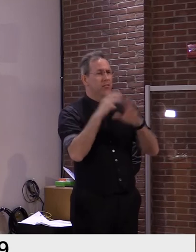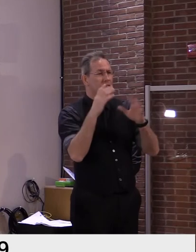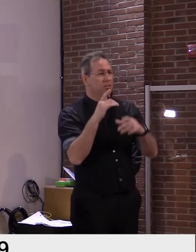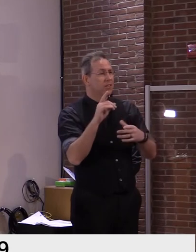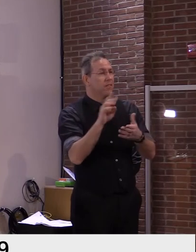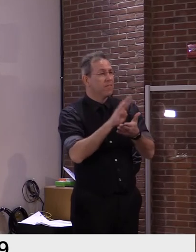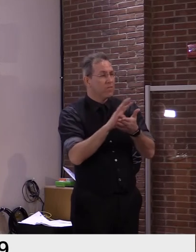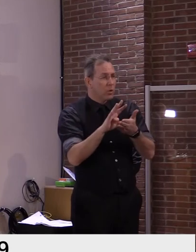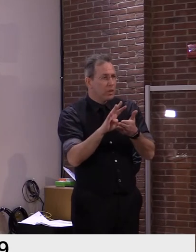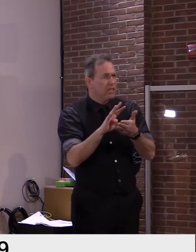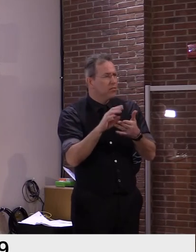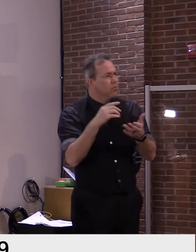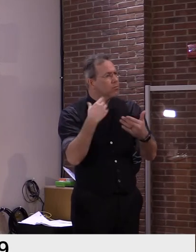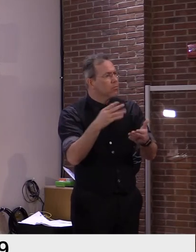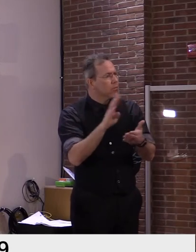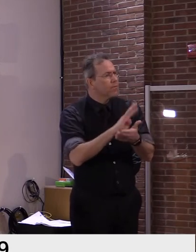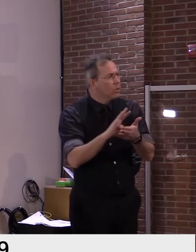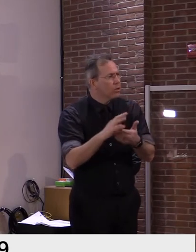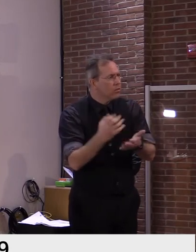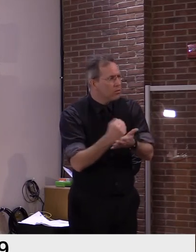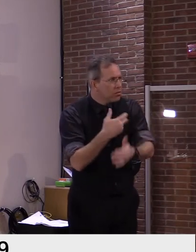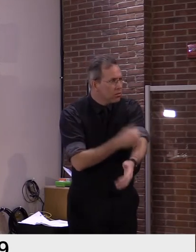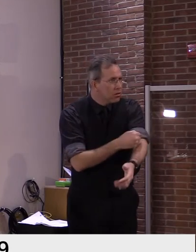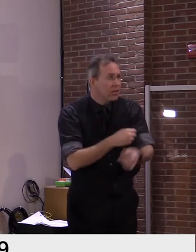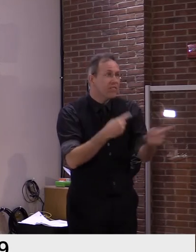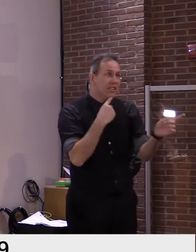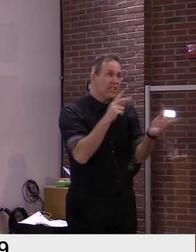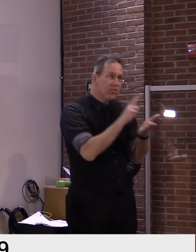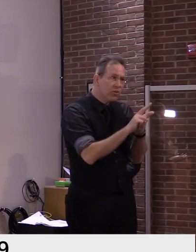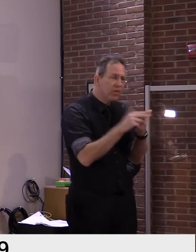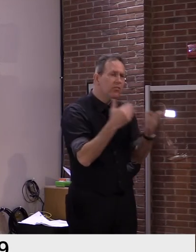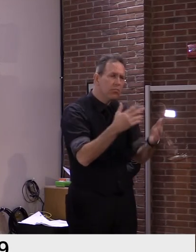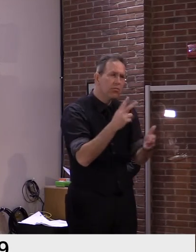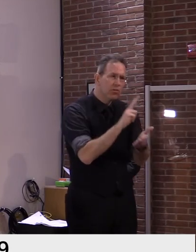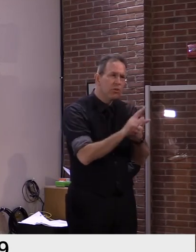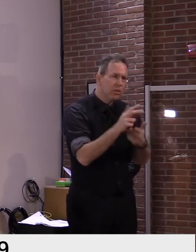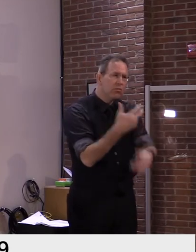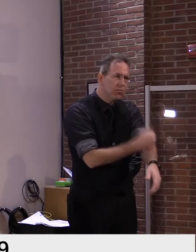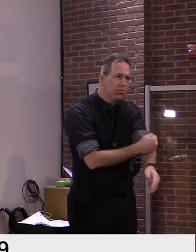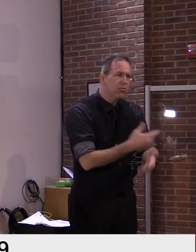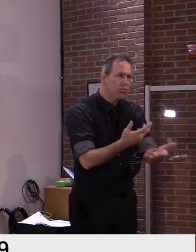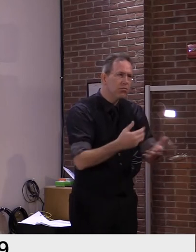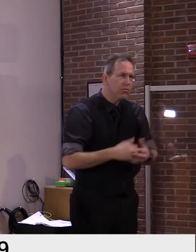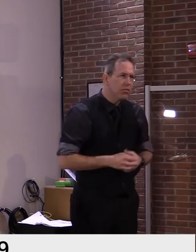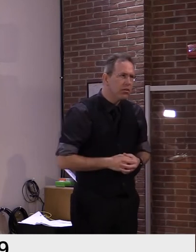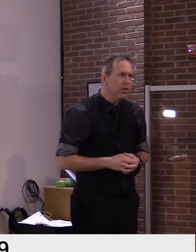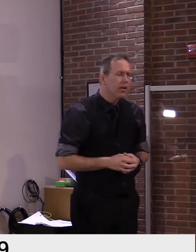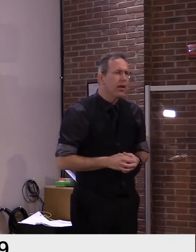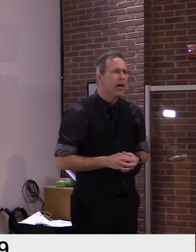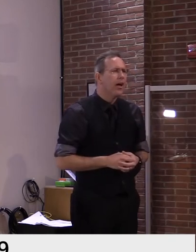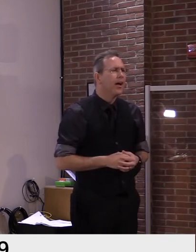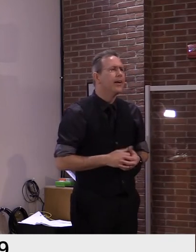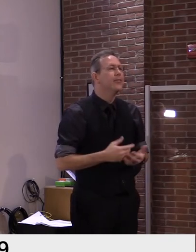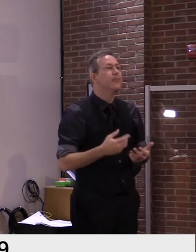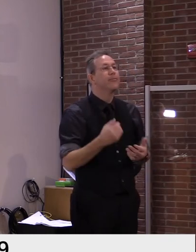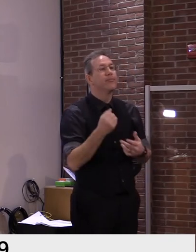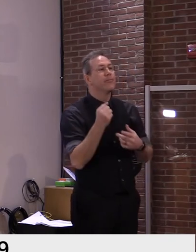been, that's a rough idea. You know, might fall on a day of the week somebody can't be there, might